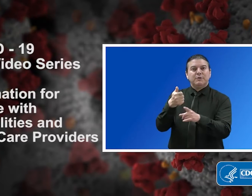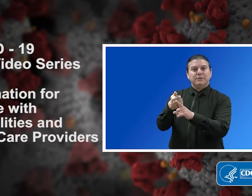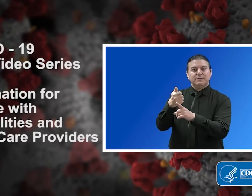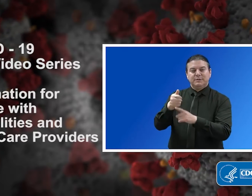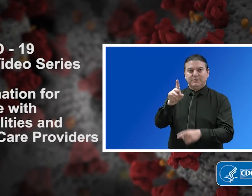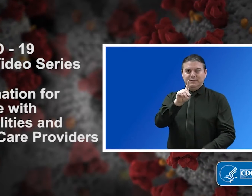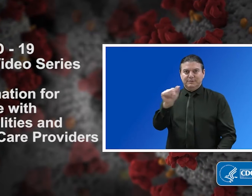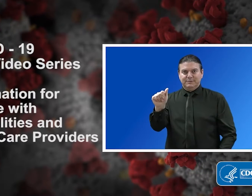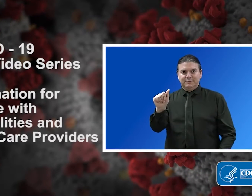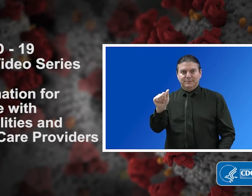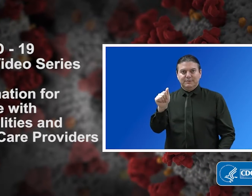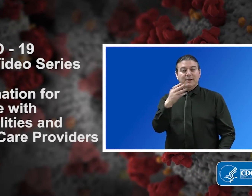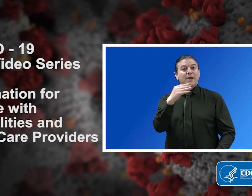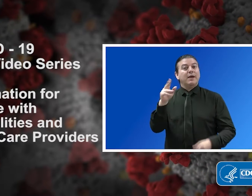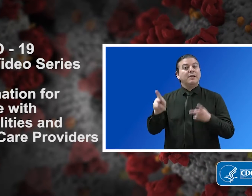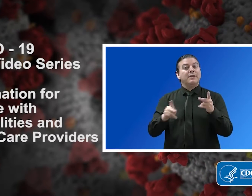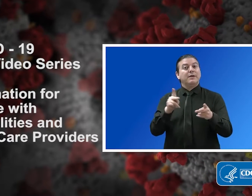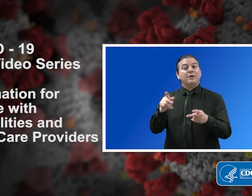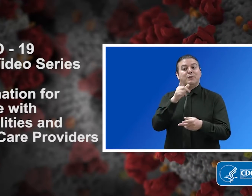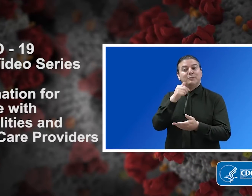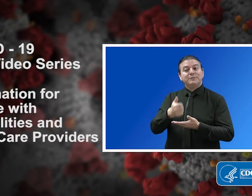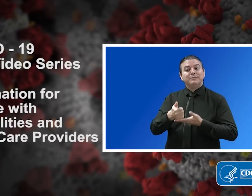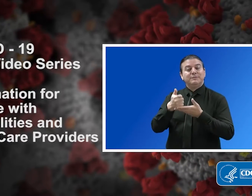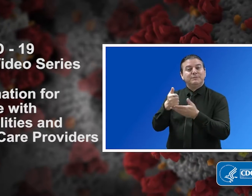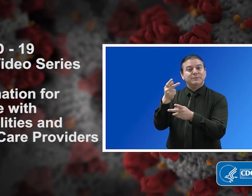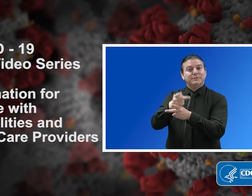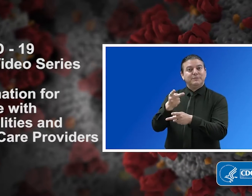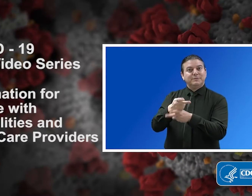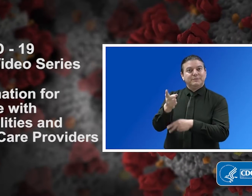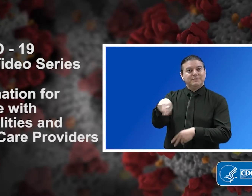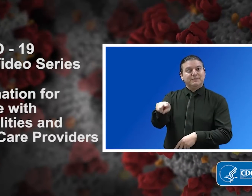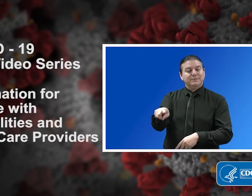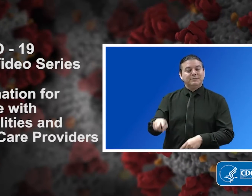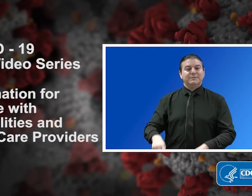Information for people with disabilities and their care providers.